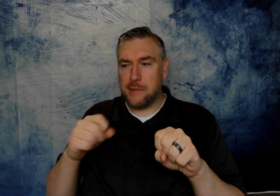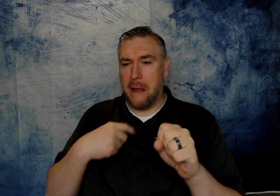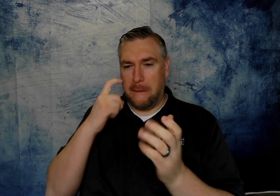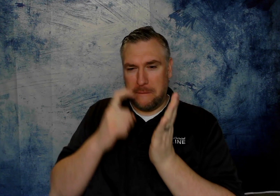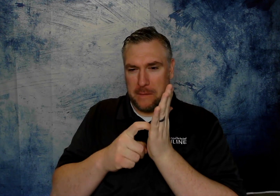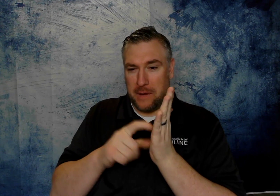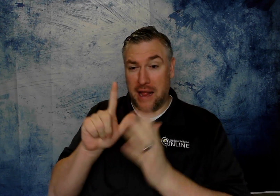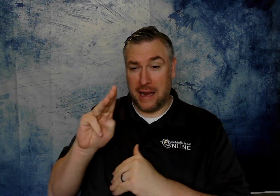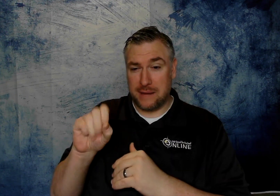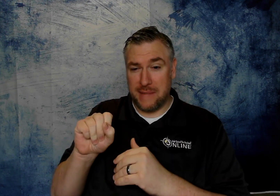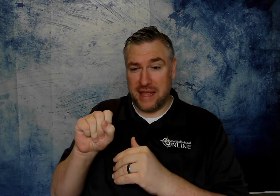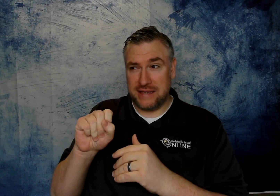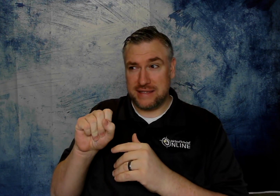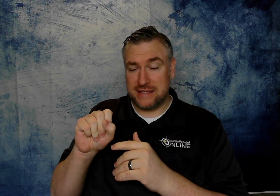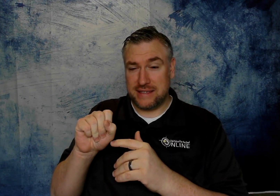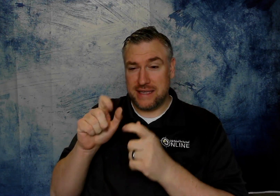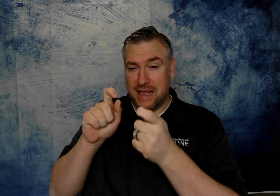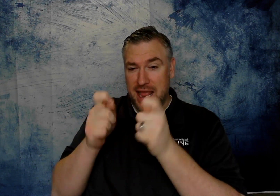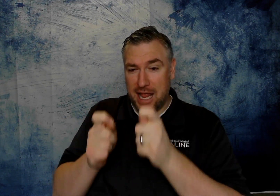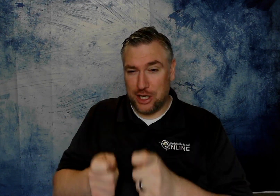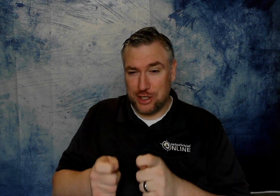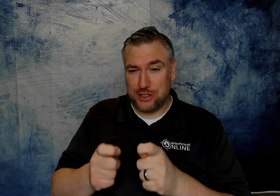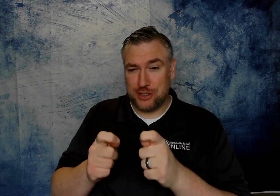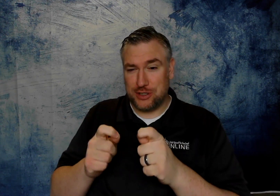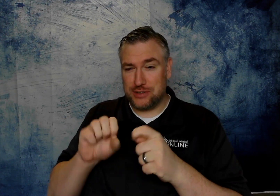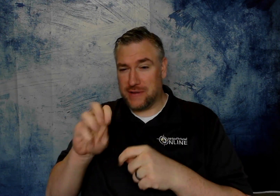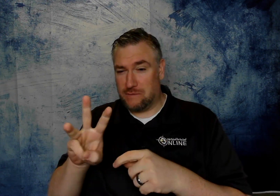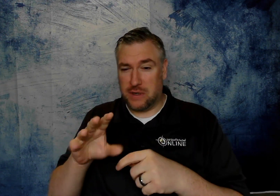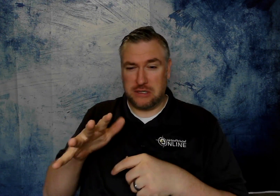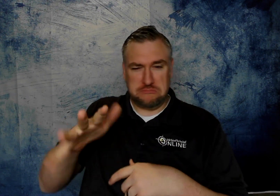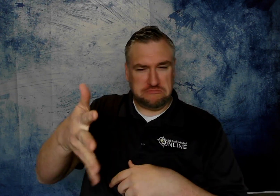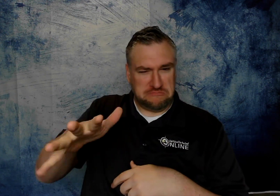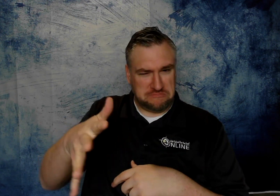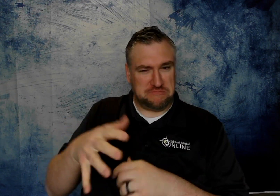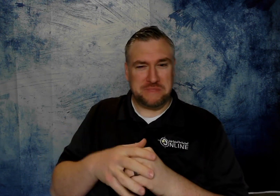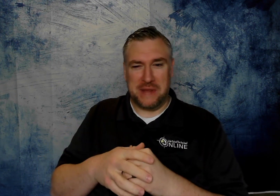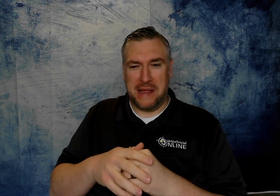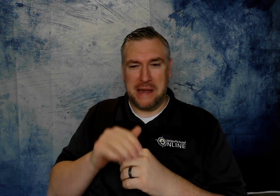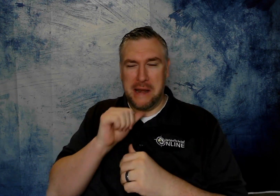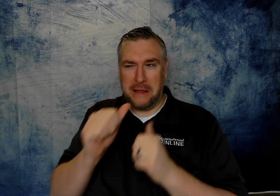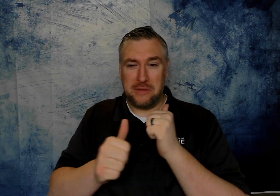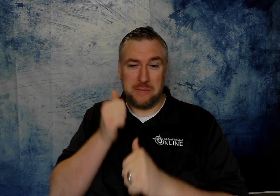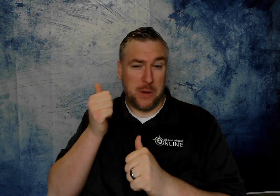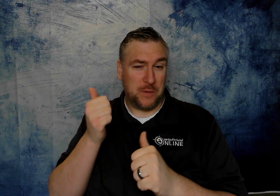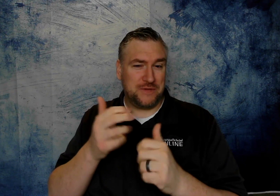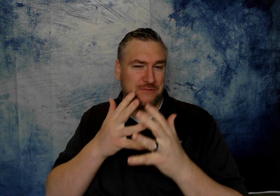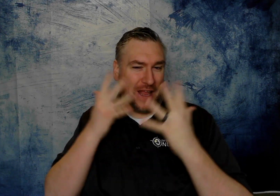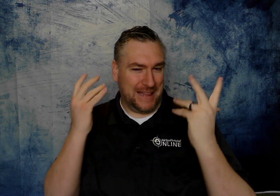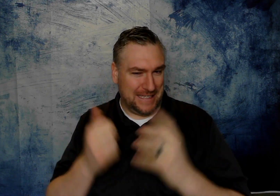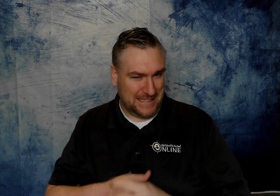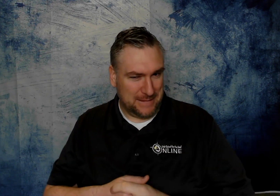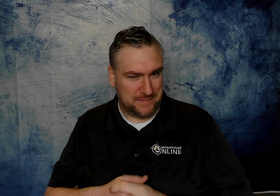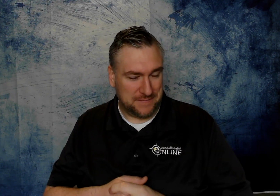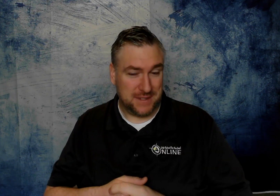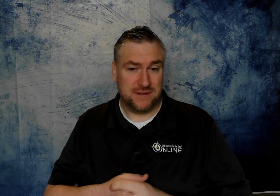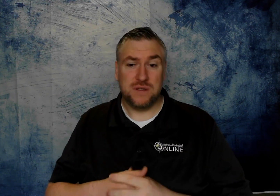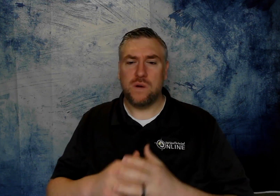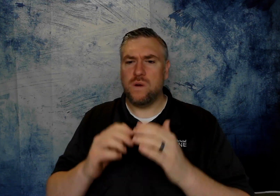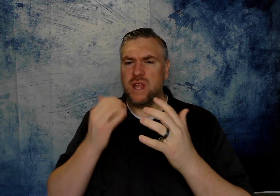In the system, I've noticed LMS editors the software is kind of okay. It's not the most friendly to design